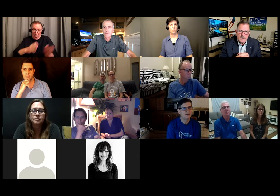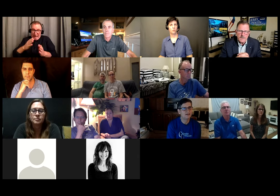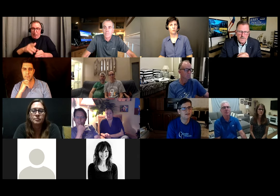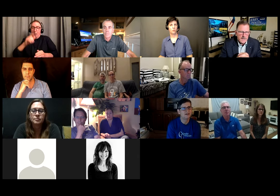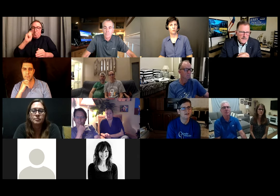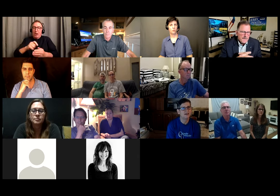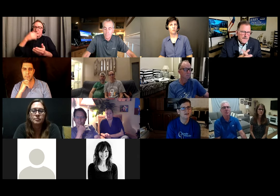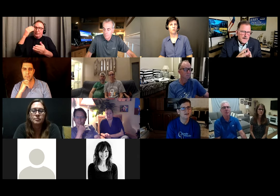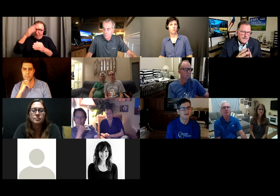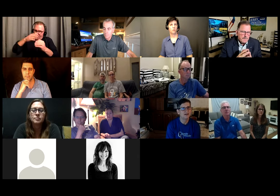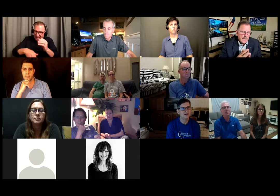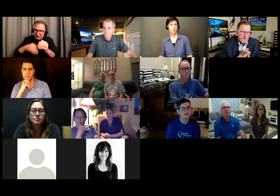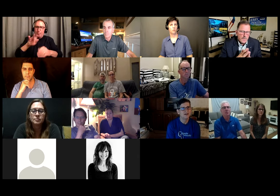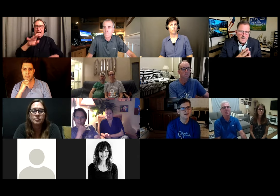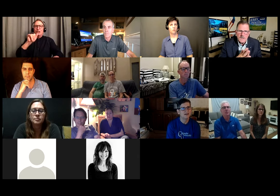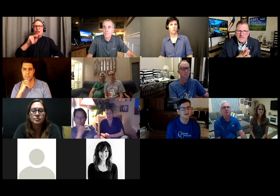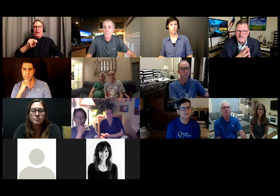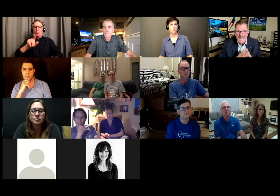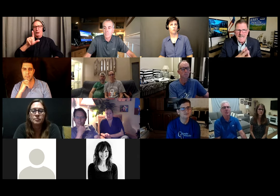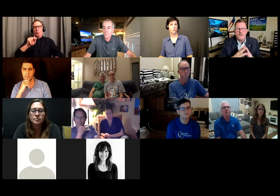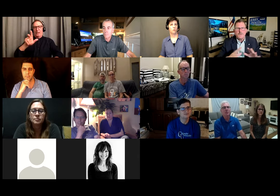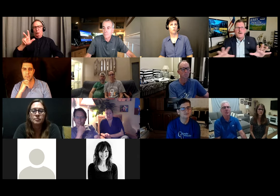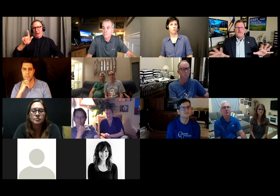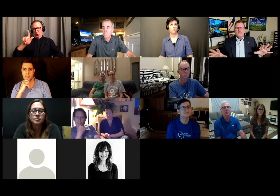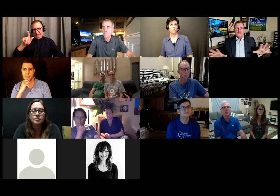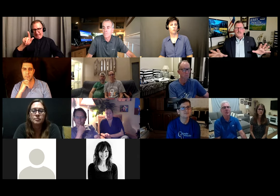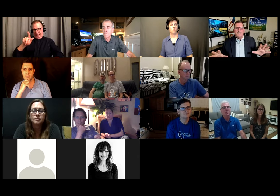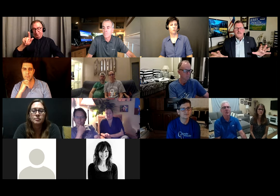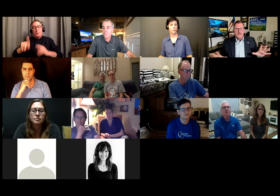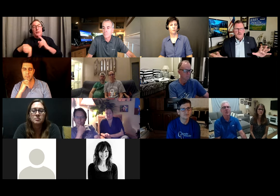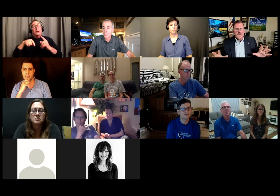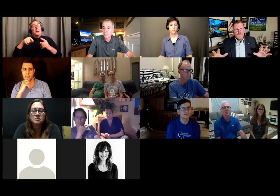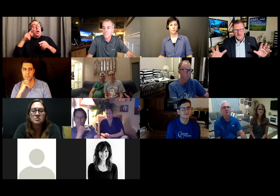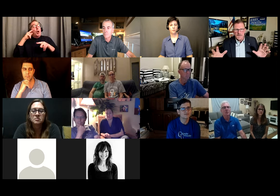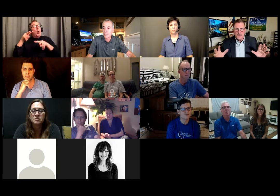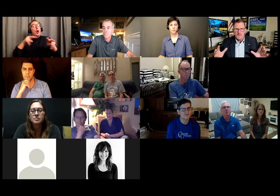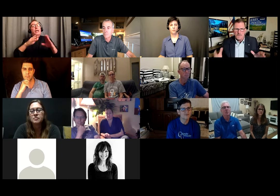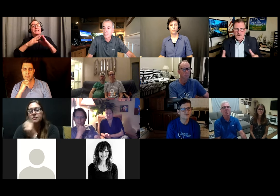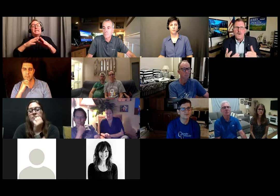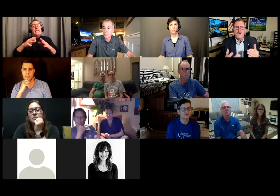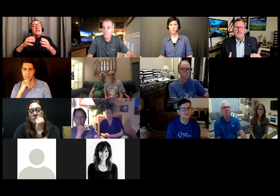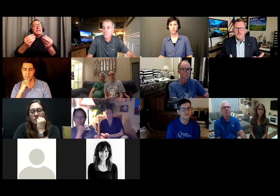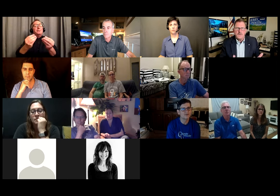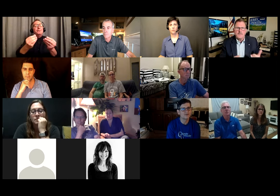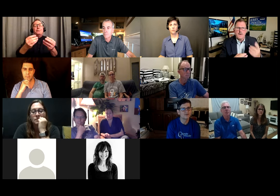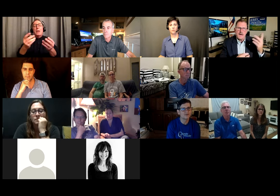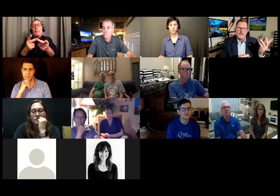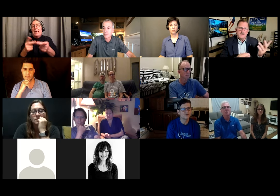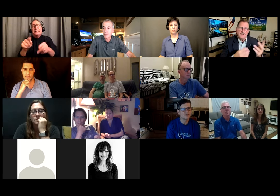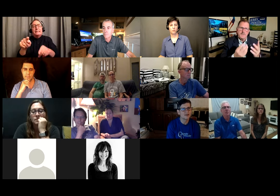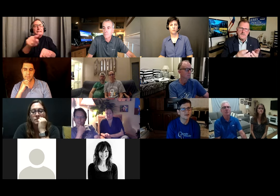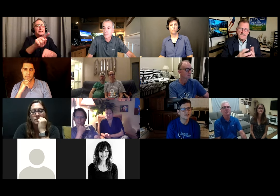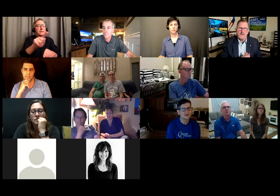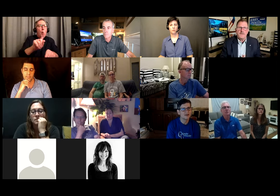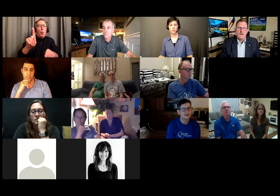of 23. And when we look at siting throughout the city, we have to look at where we can put high